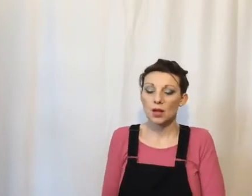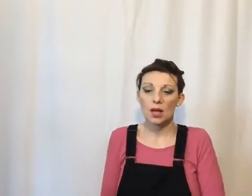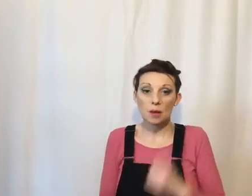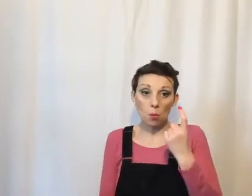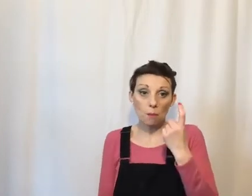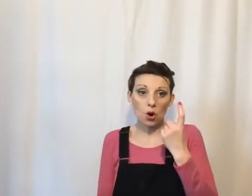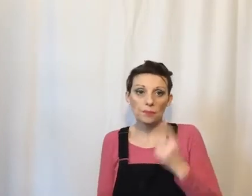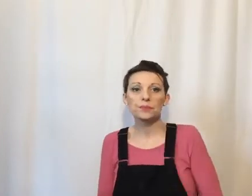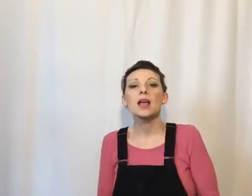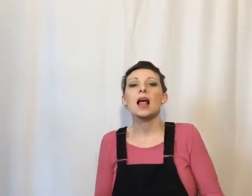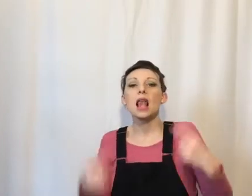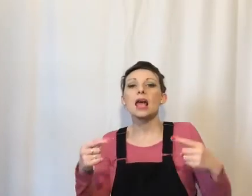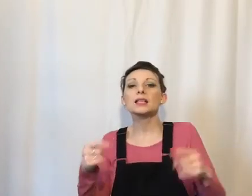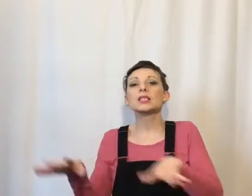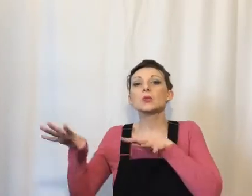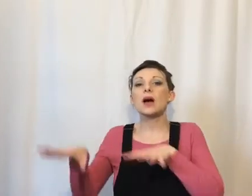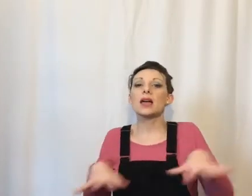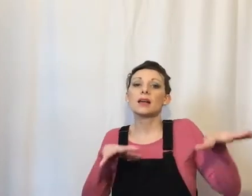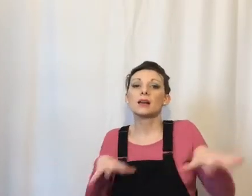And one more. Let's sway.